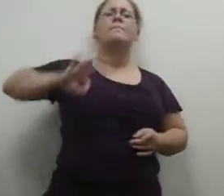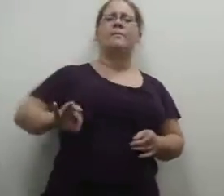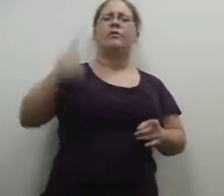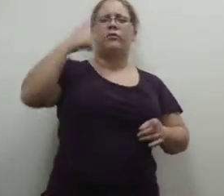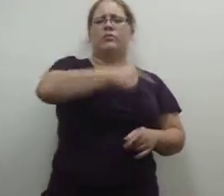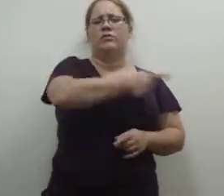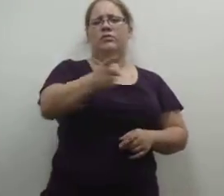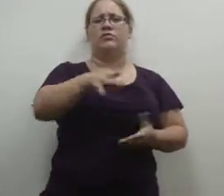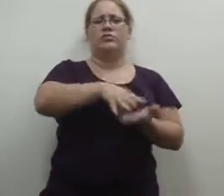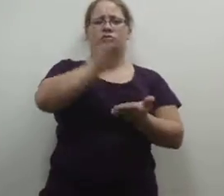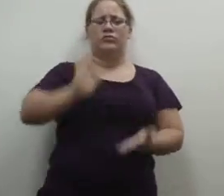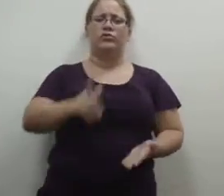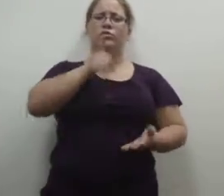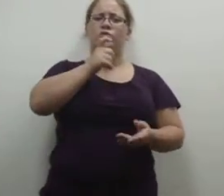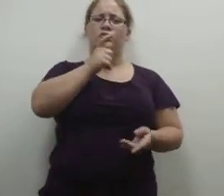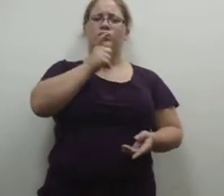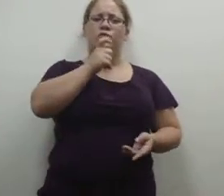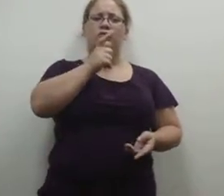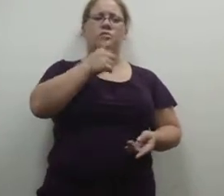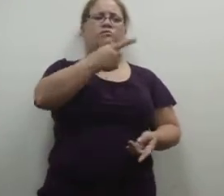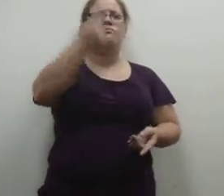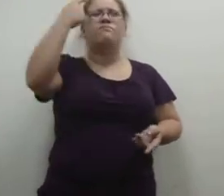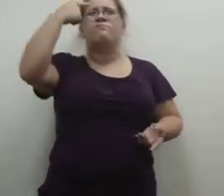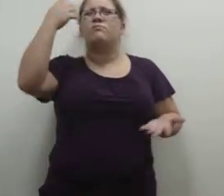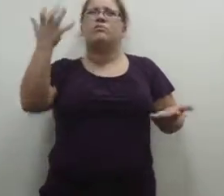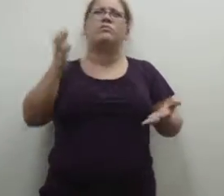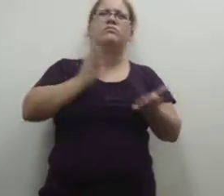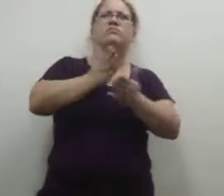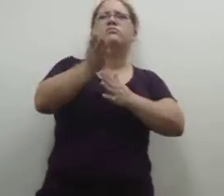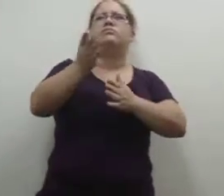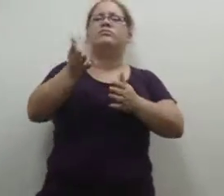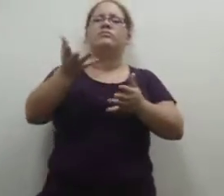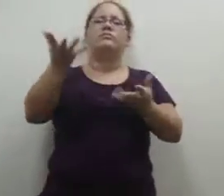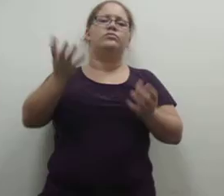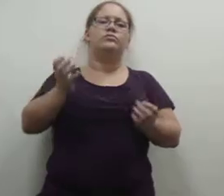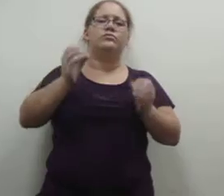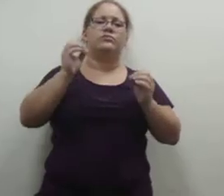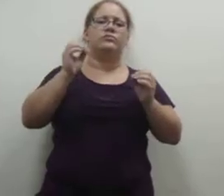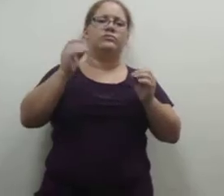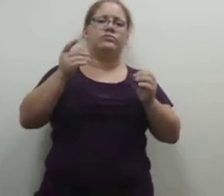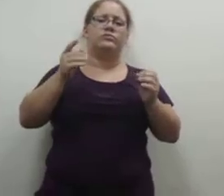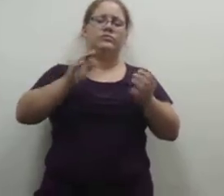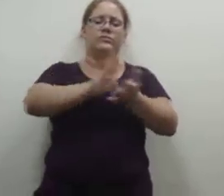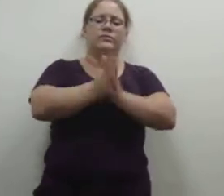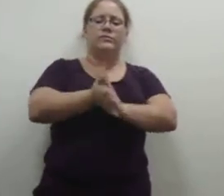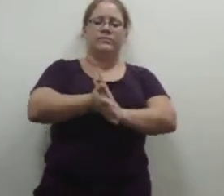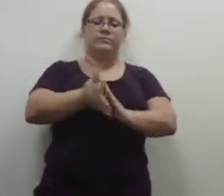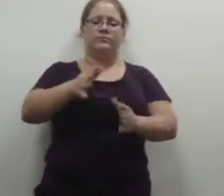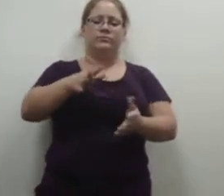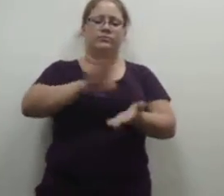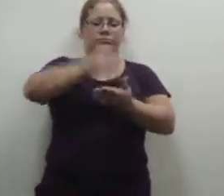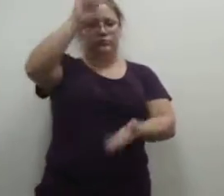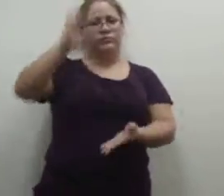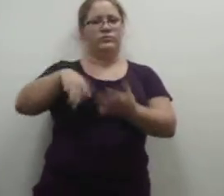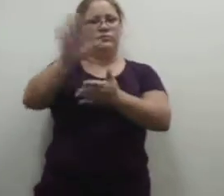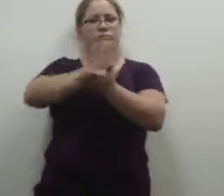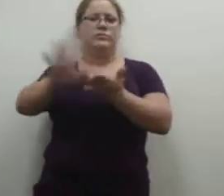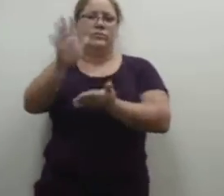who were thinking about becoming academics. And like I said, these are just 2 examples of how you can create